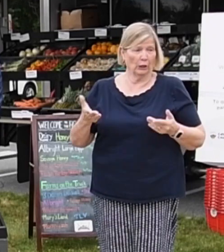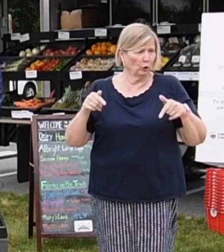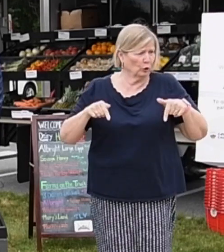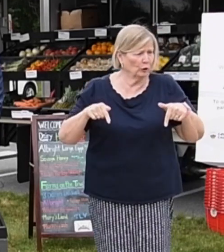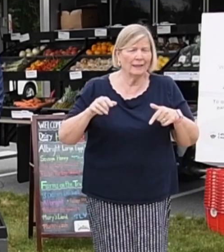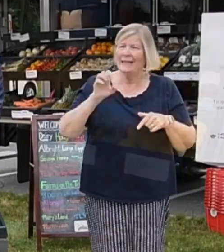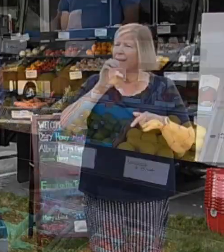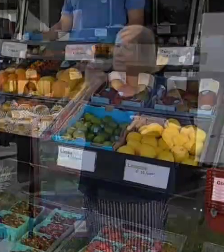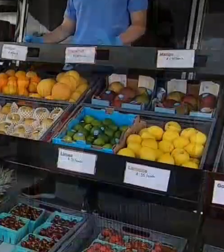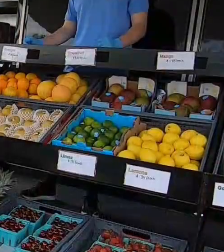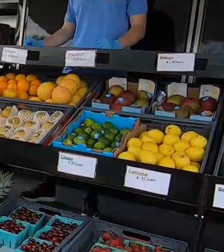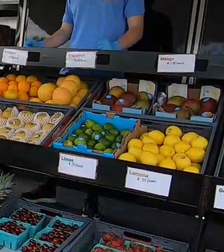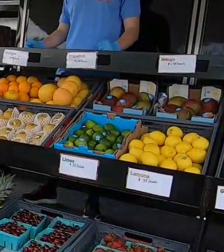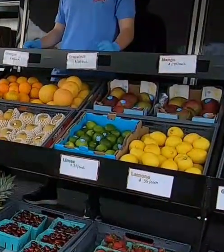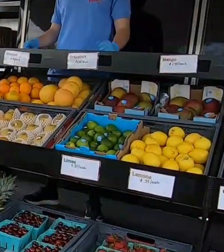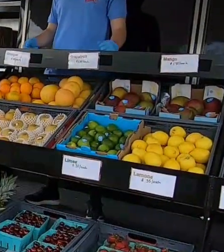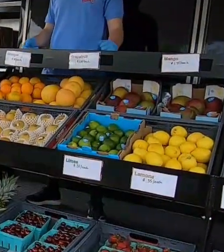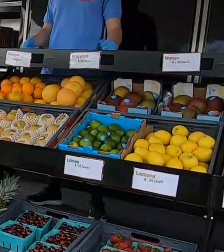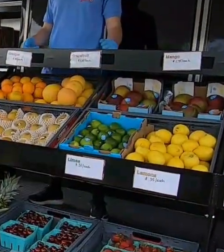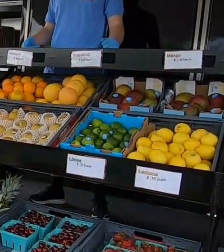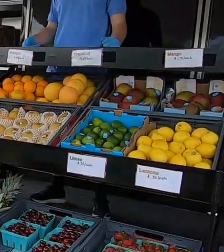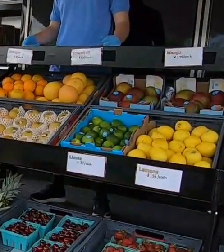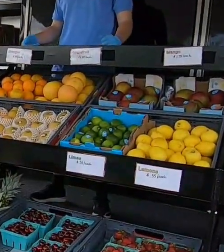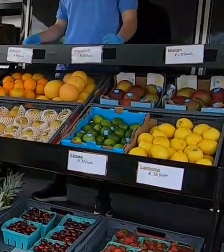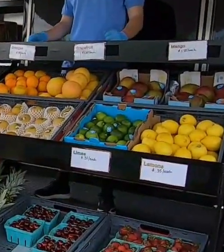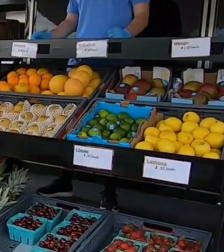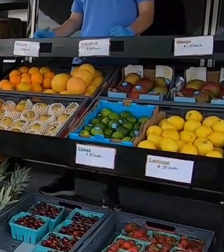at the East Columbia campus,